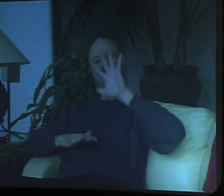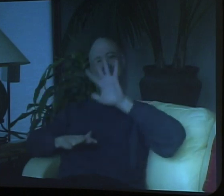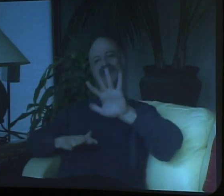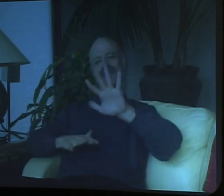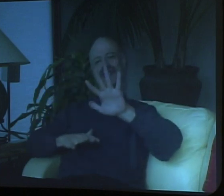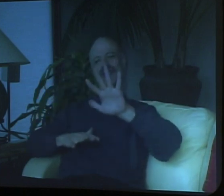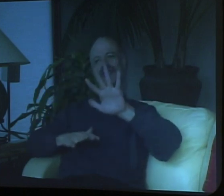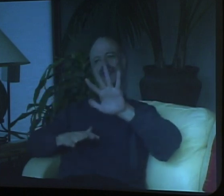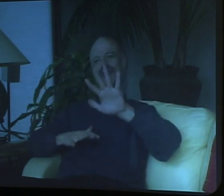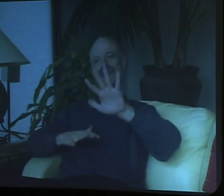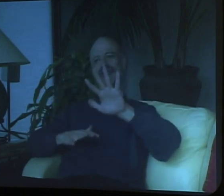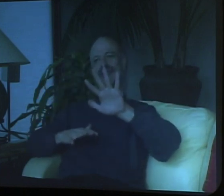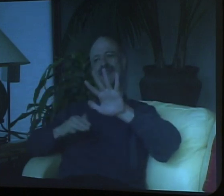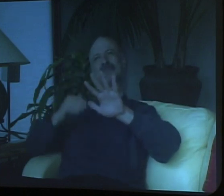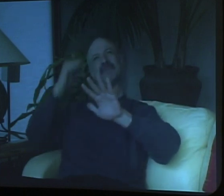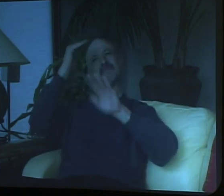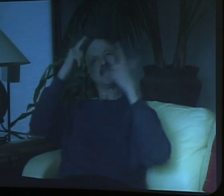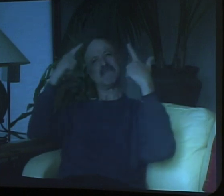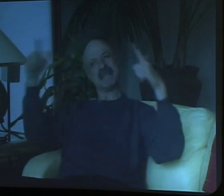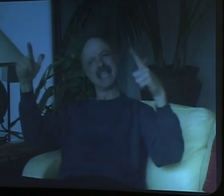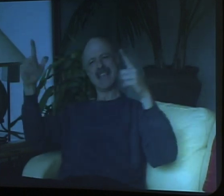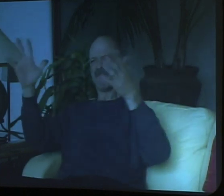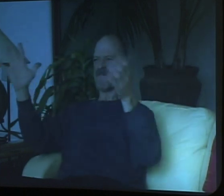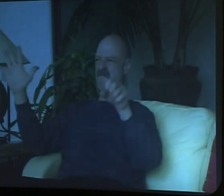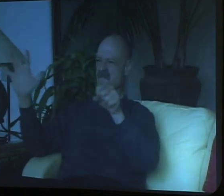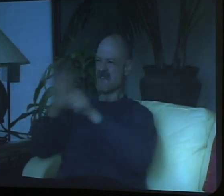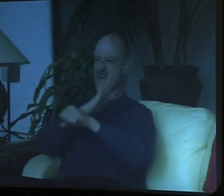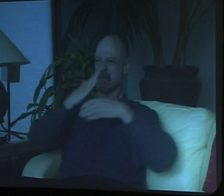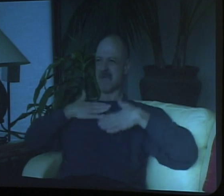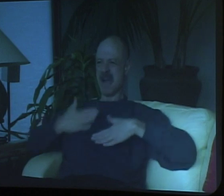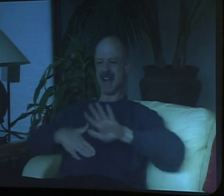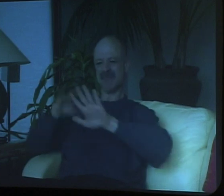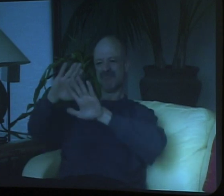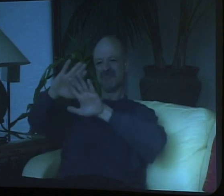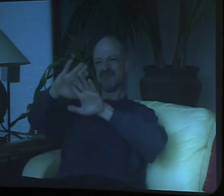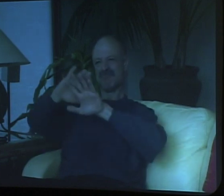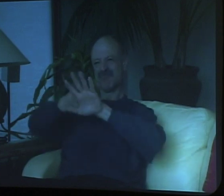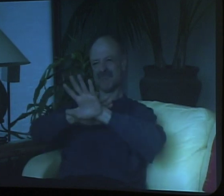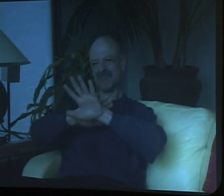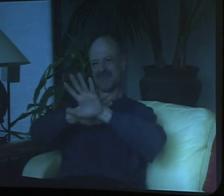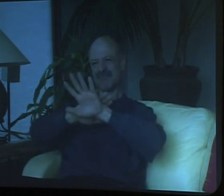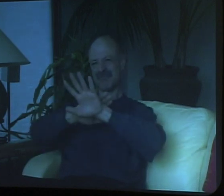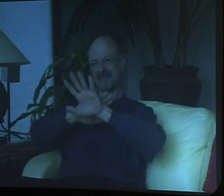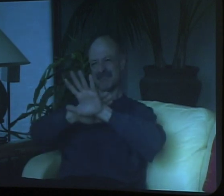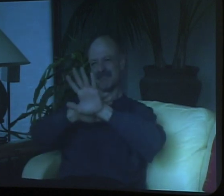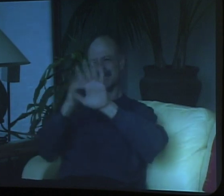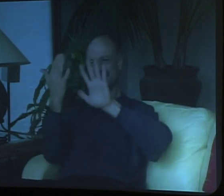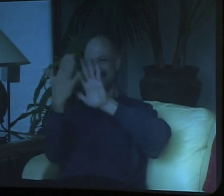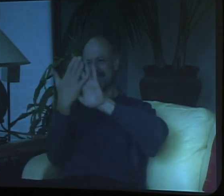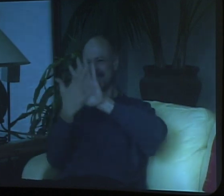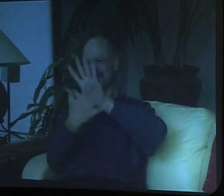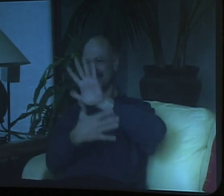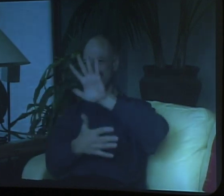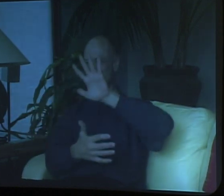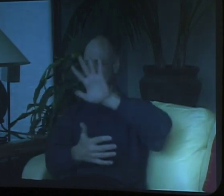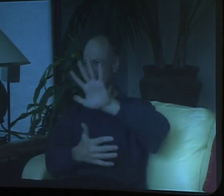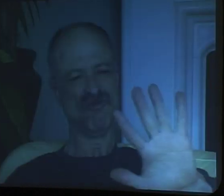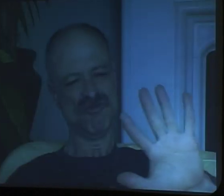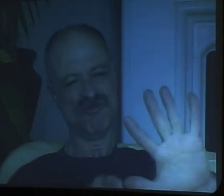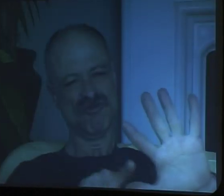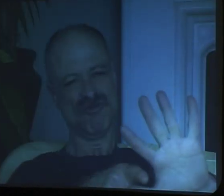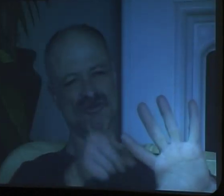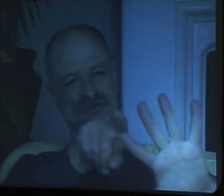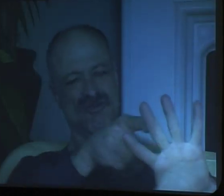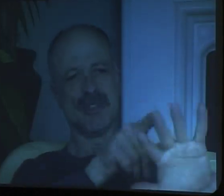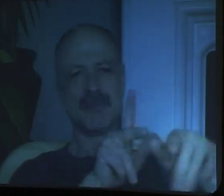my grandfather had very big, he was a big, full hands. He had very